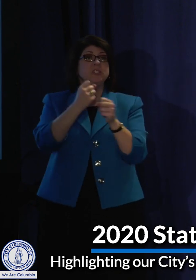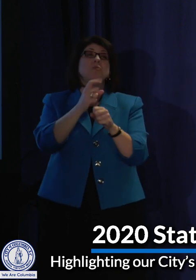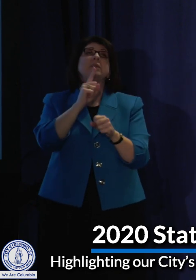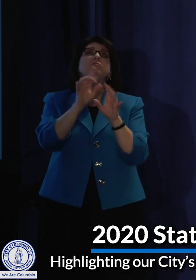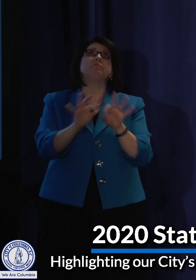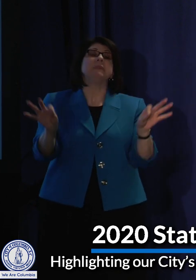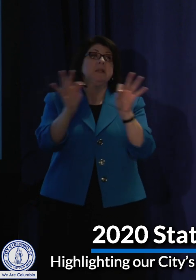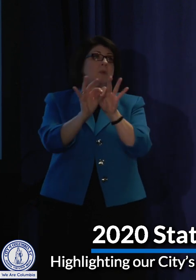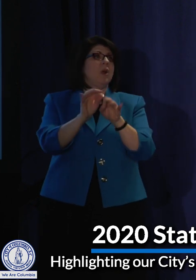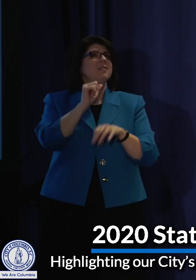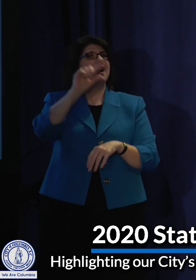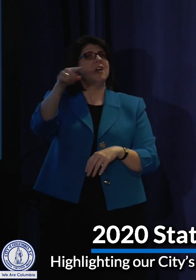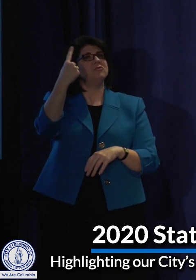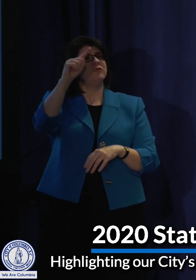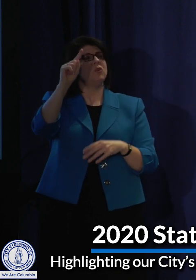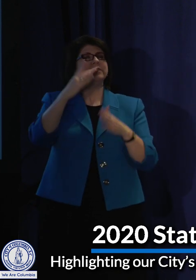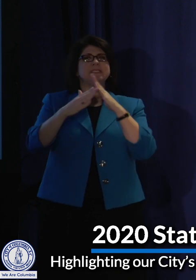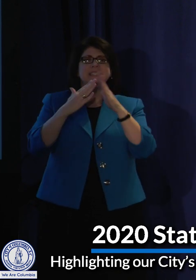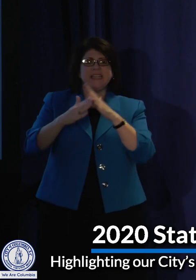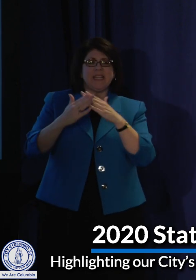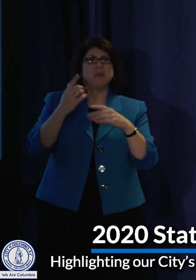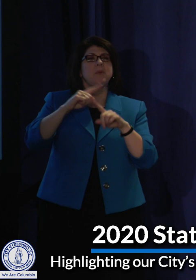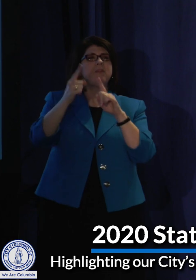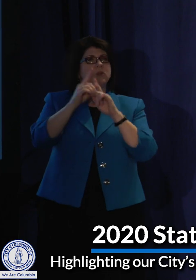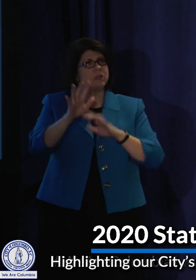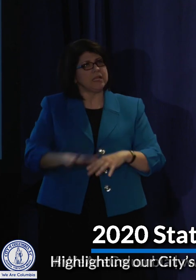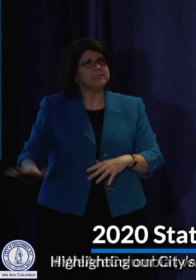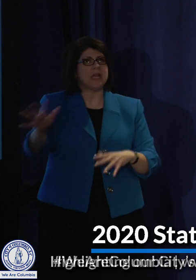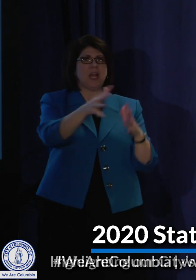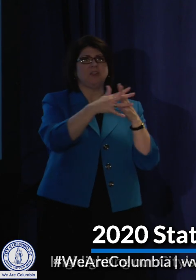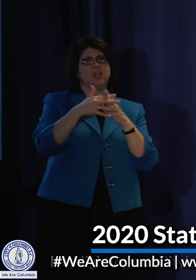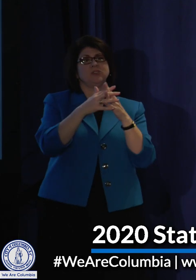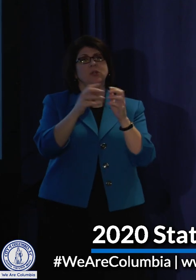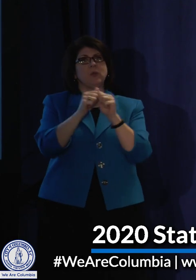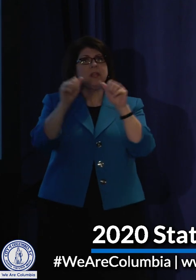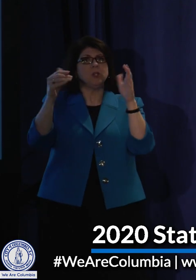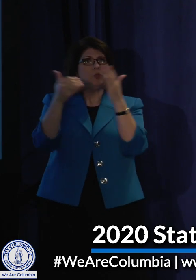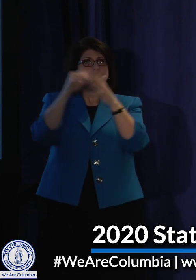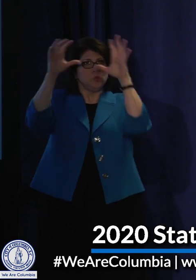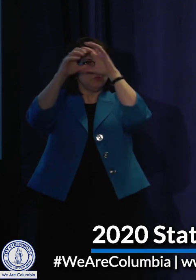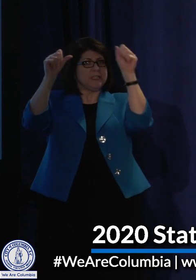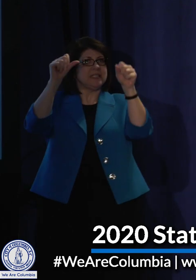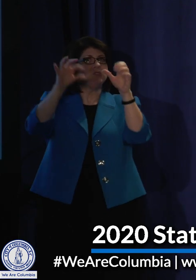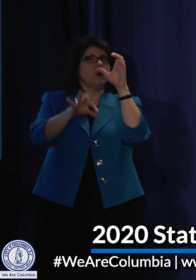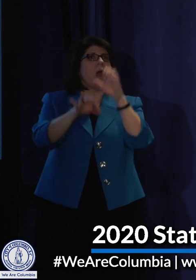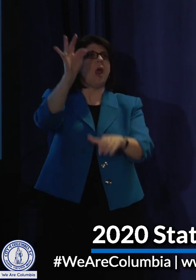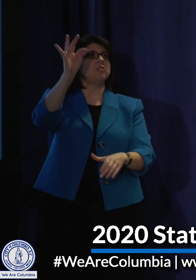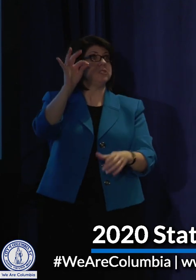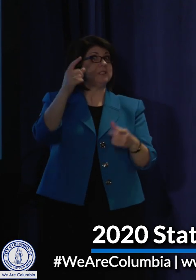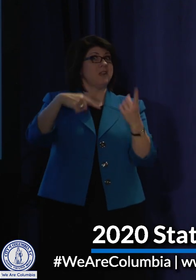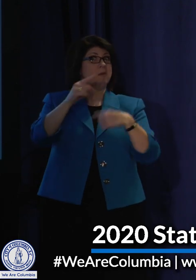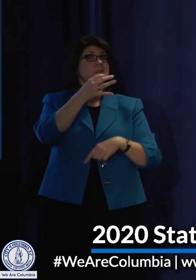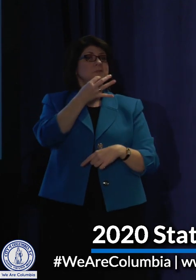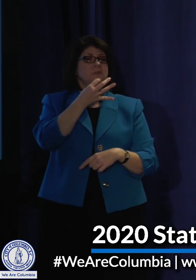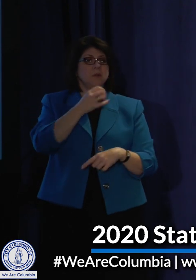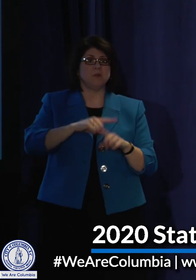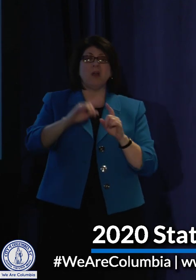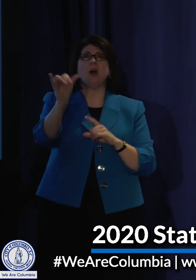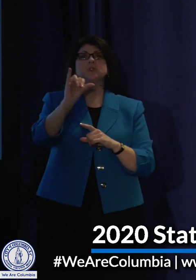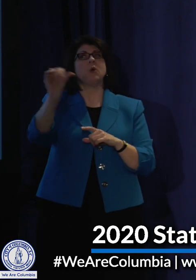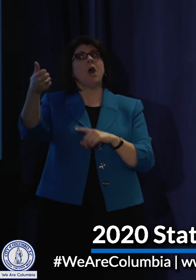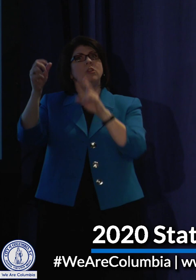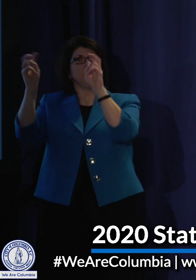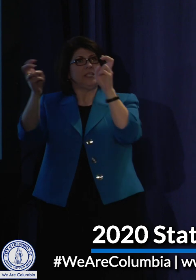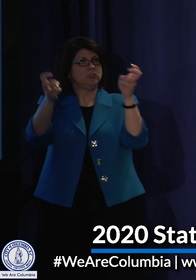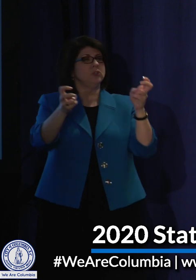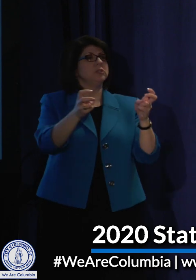important, not just for our city, but for our entire country. With the presidential election coming, there are other issues that are also of great